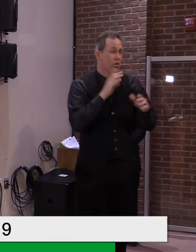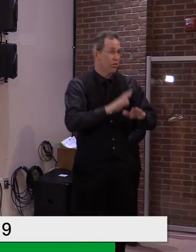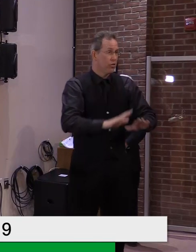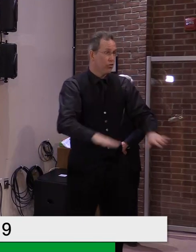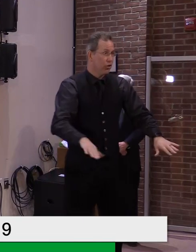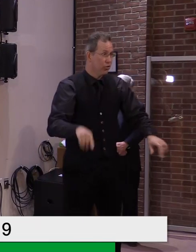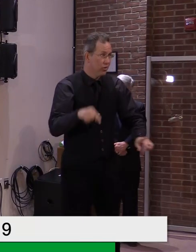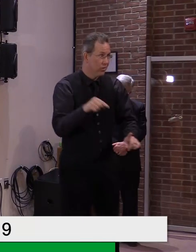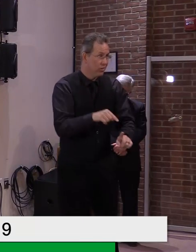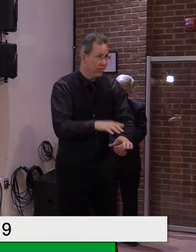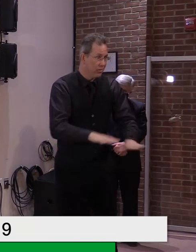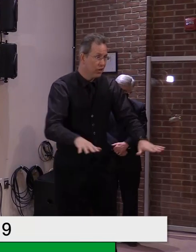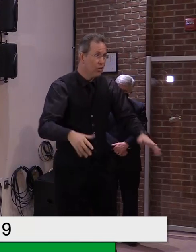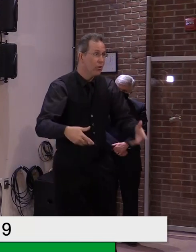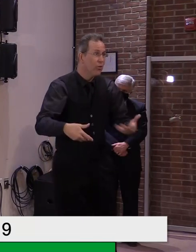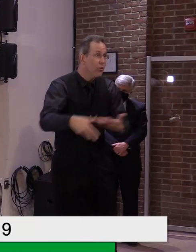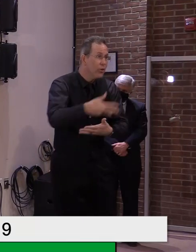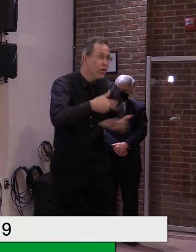congregate with kids,